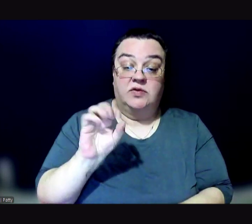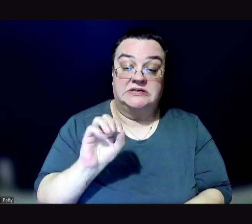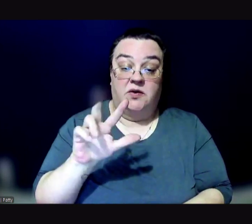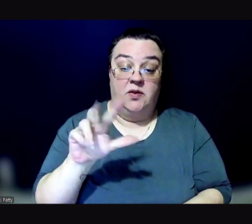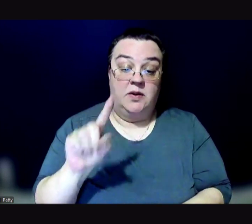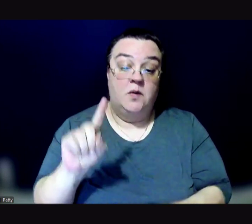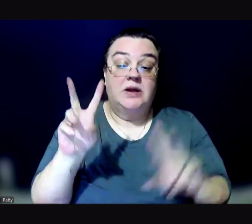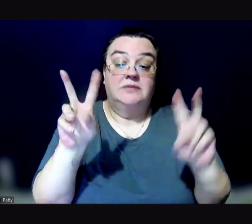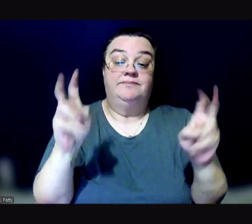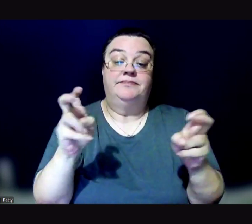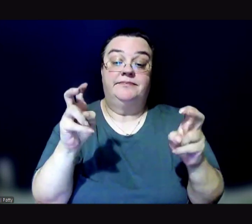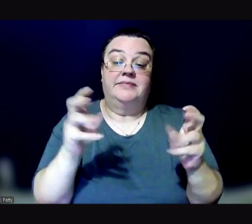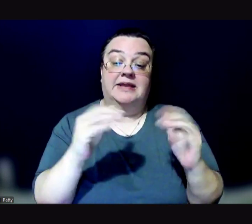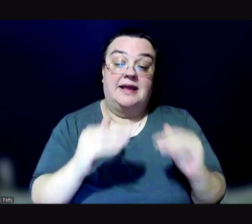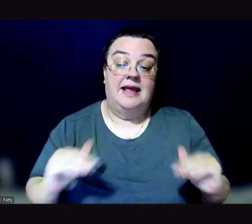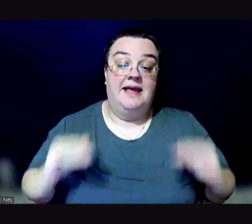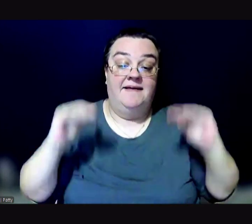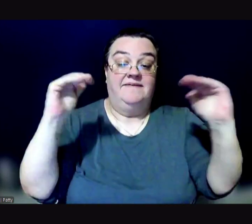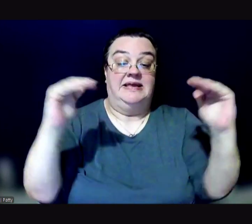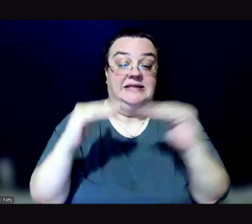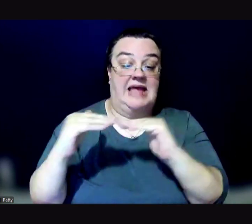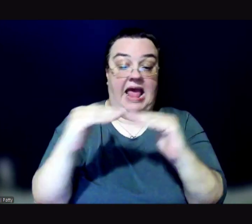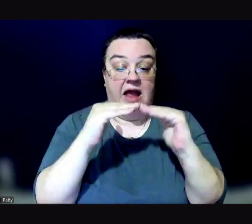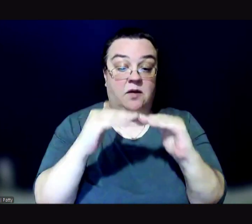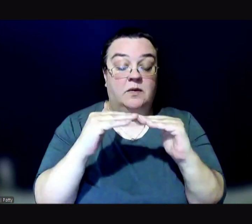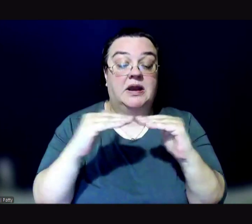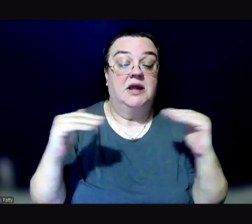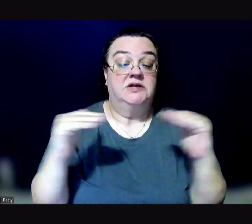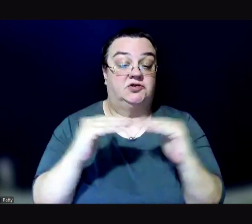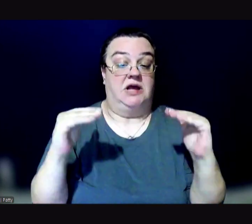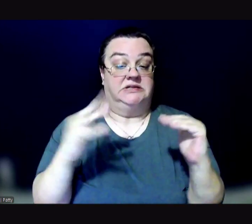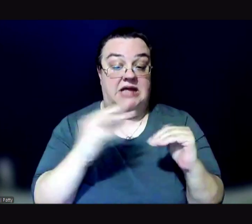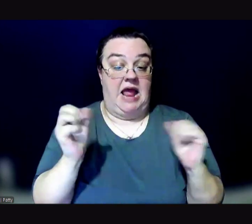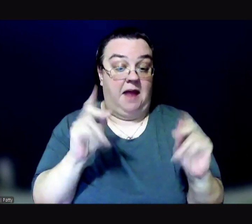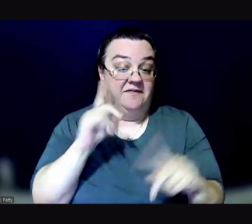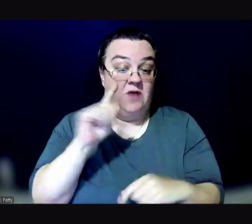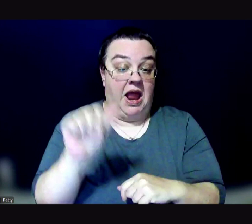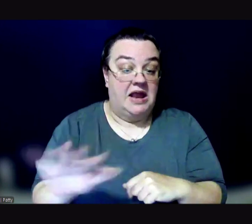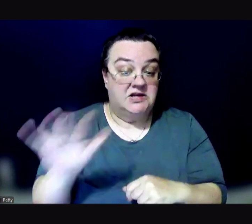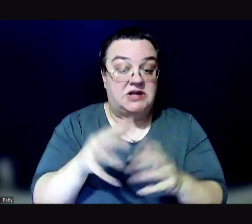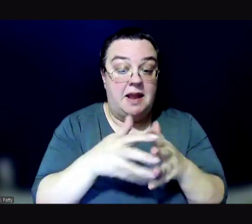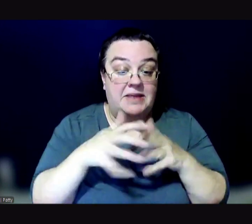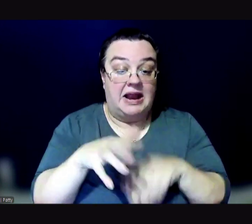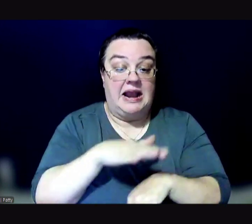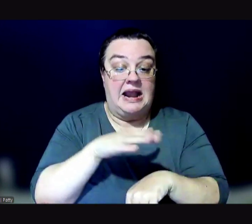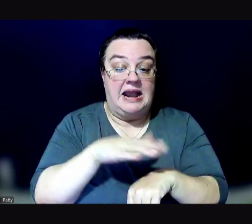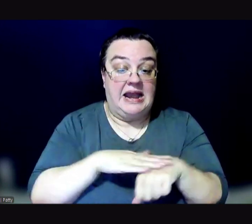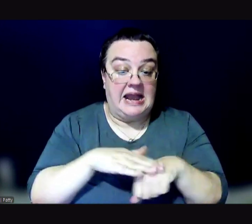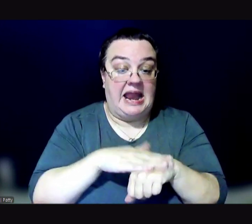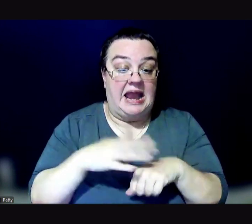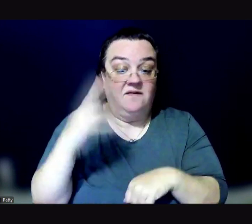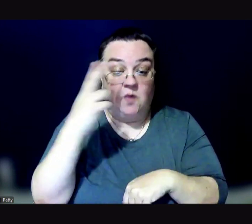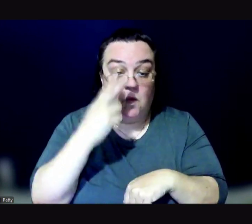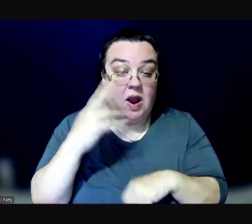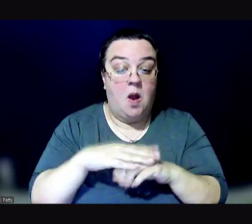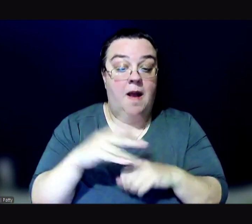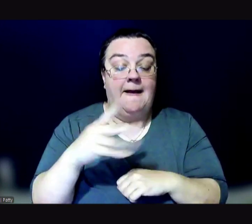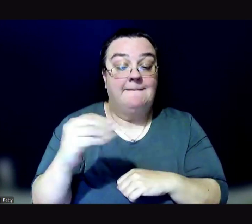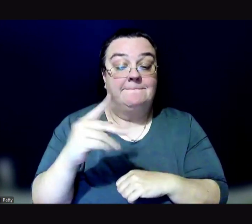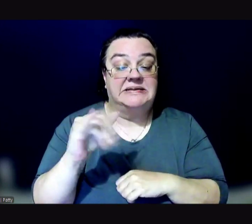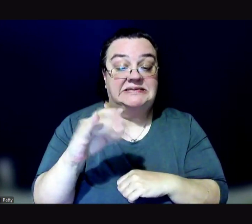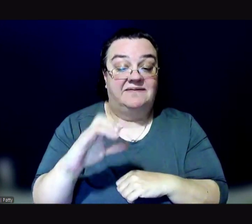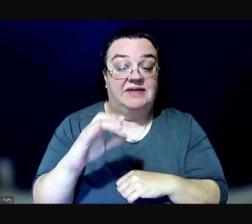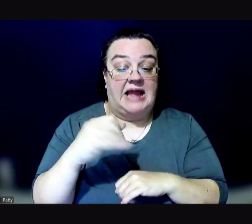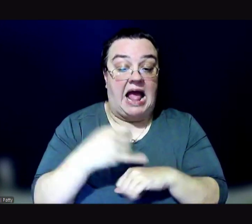Opportunity for Asian Americans, Native Hawaiians, and Pacific Islanders, originally signed by President Joe Biden on May 28, 2021,